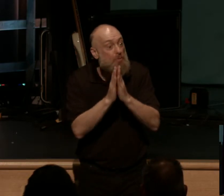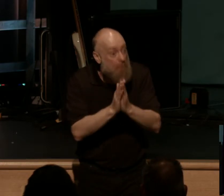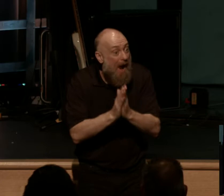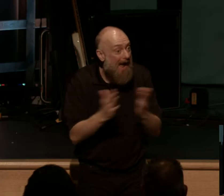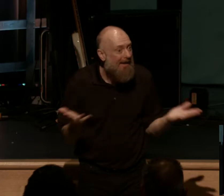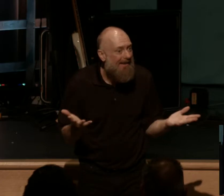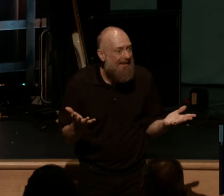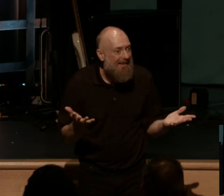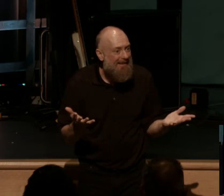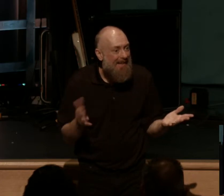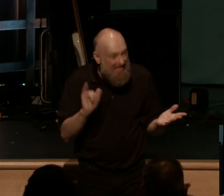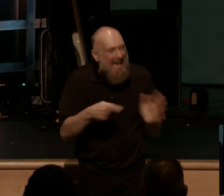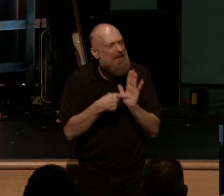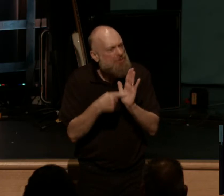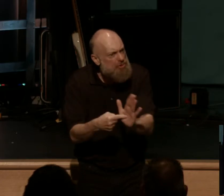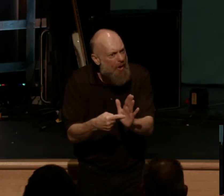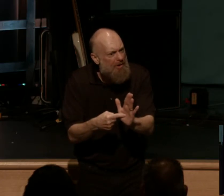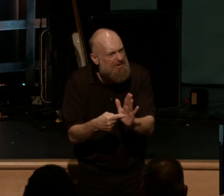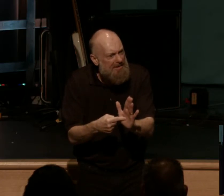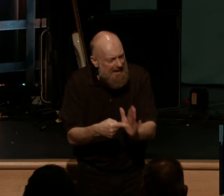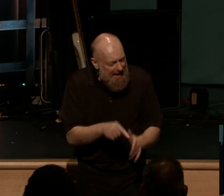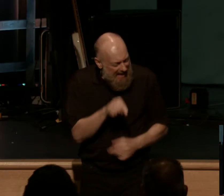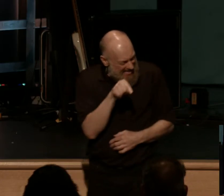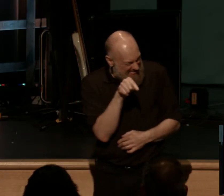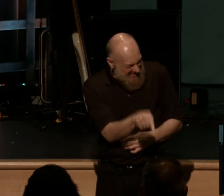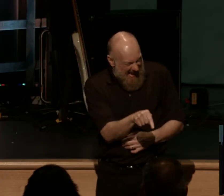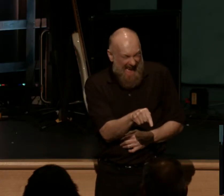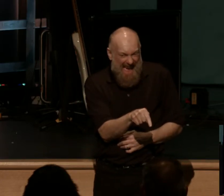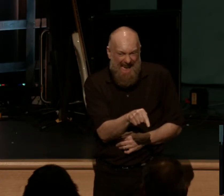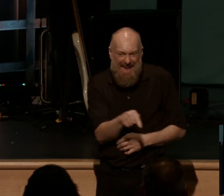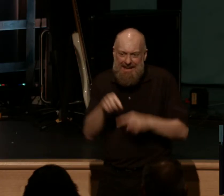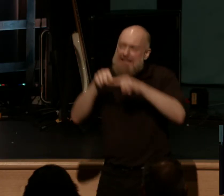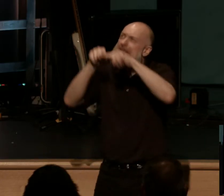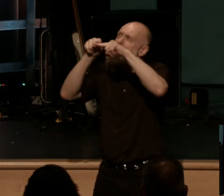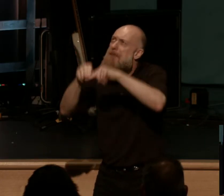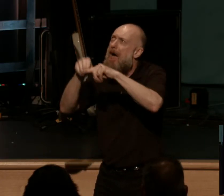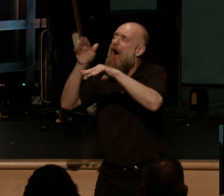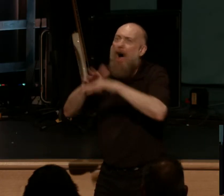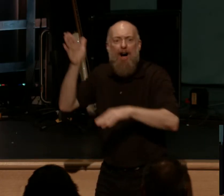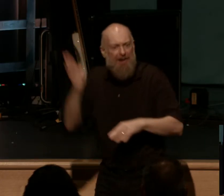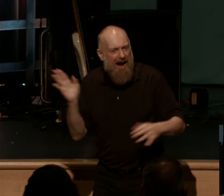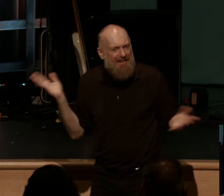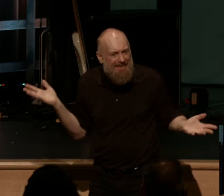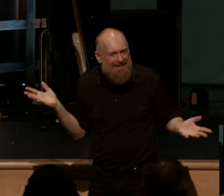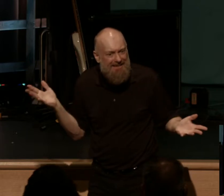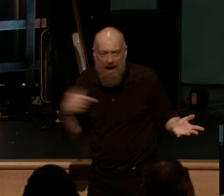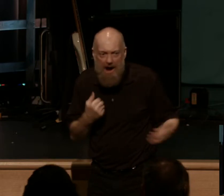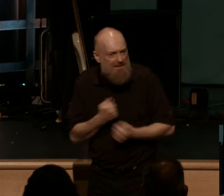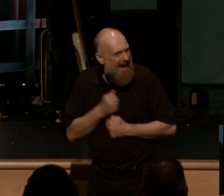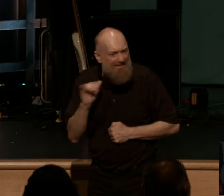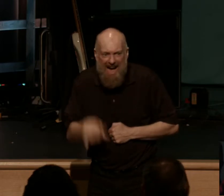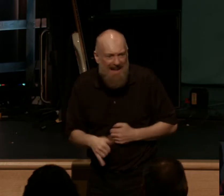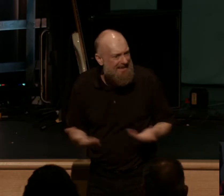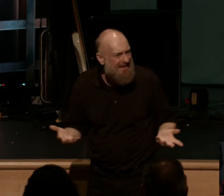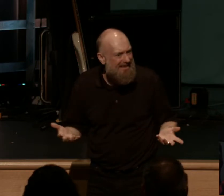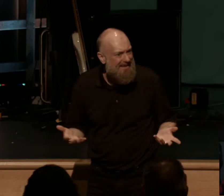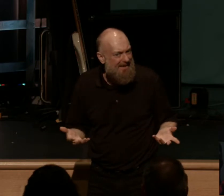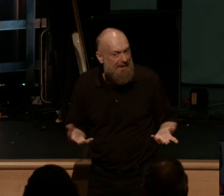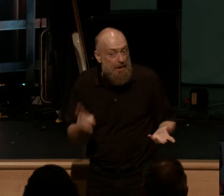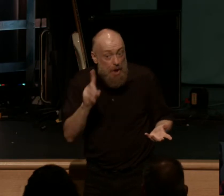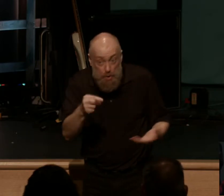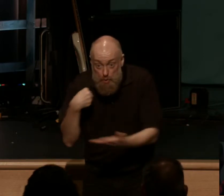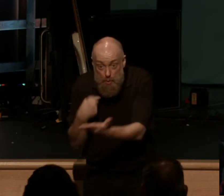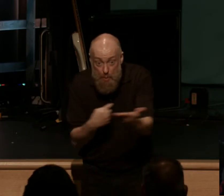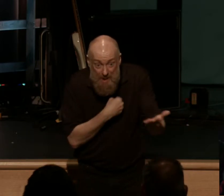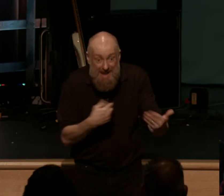to show you just how much, listen, they had a devotion to dependence. I love that. Do we have